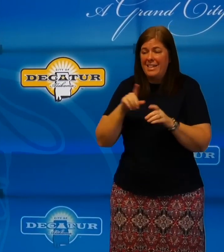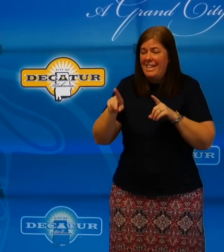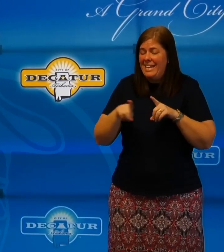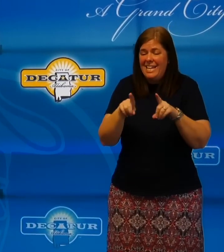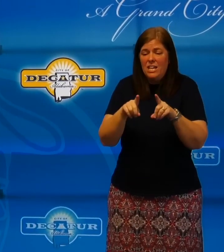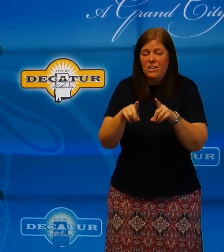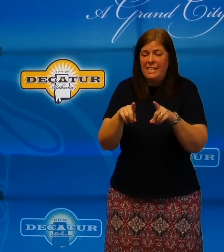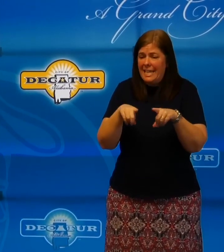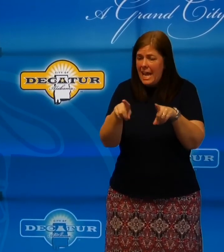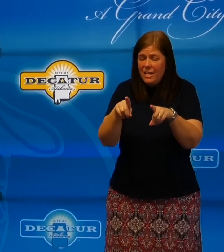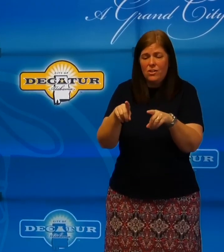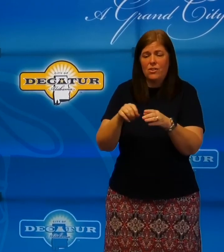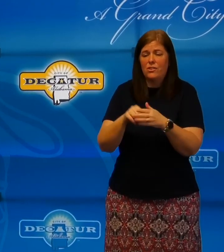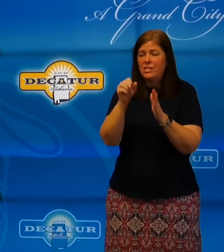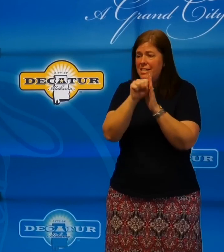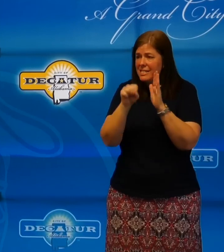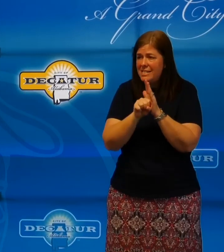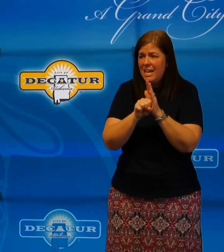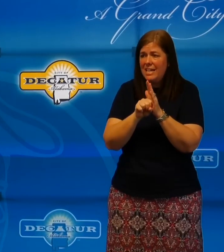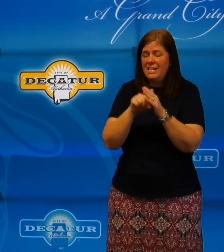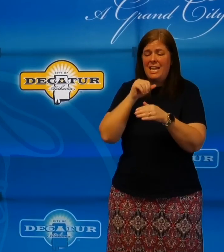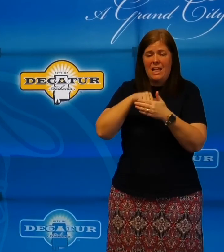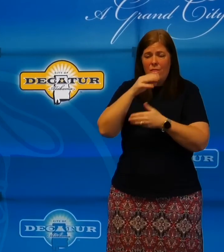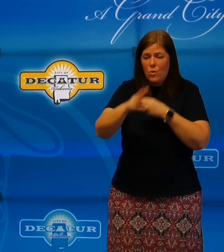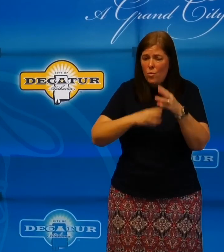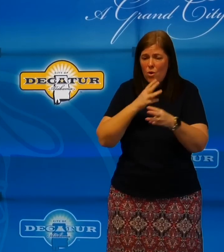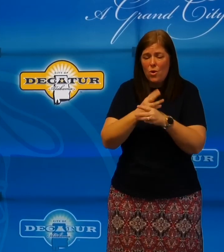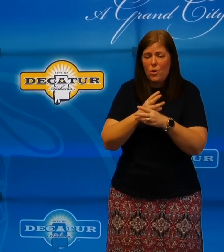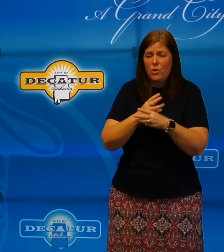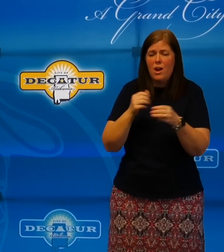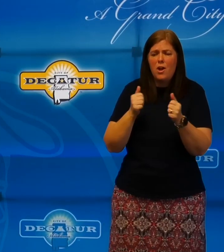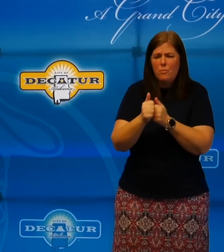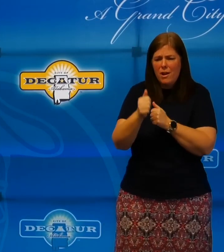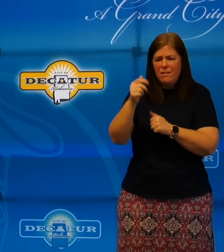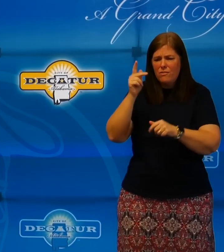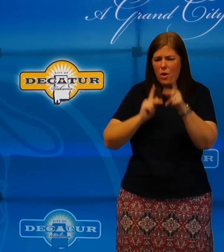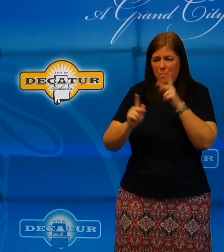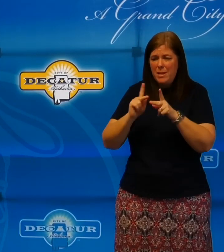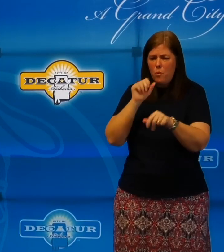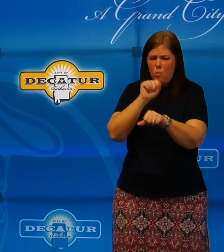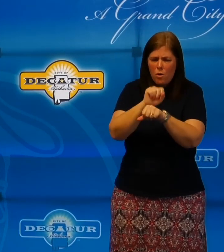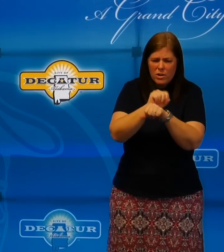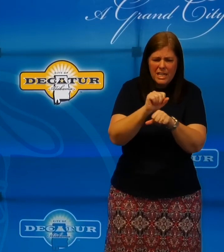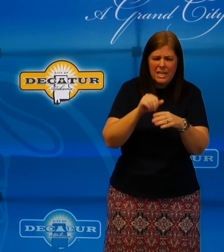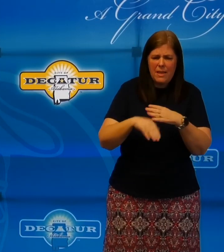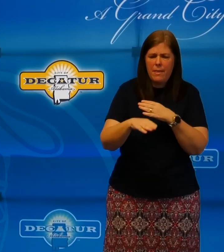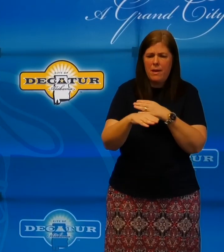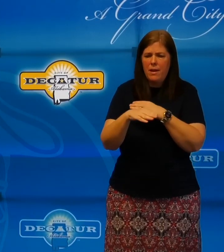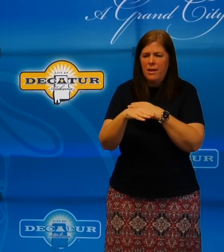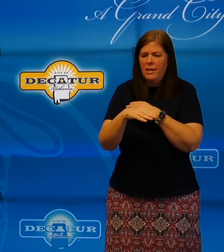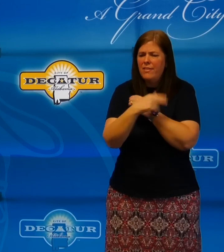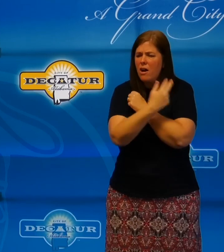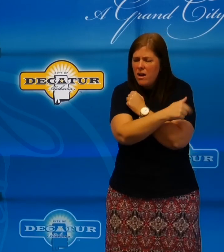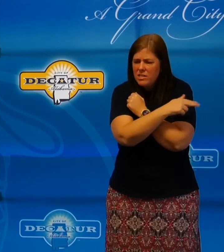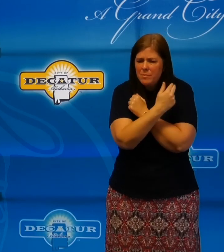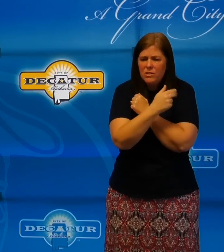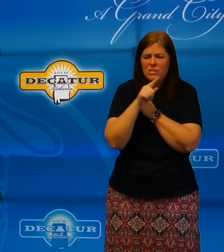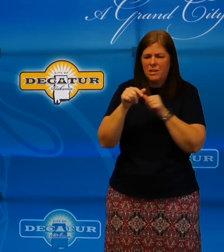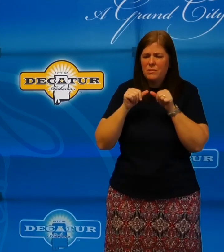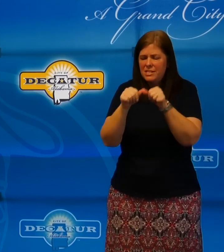the world. Pray for those first responders, people that are in the medical communities, that they will stay safe, but